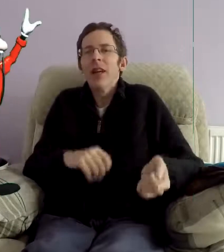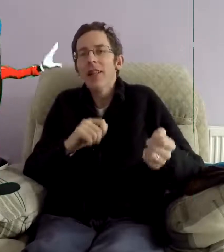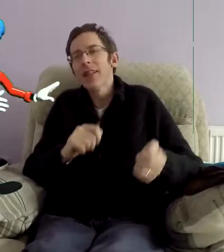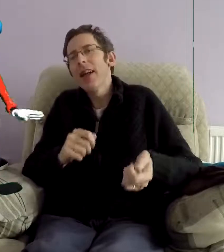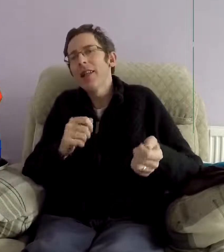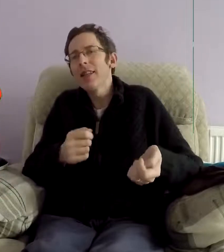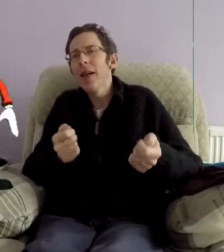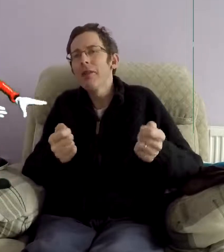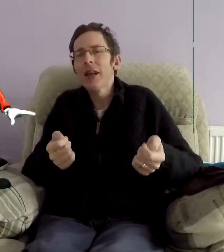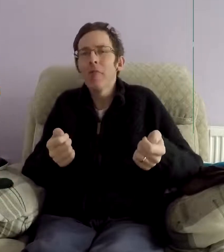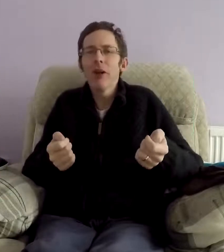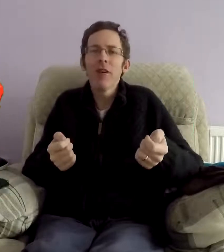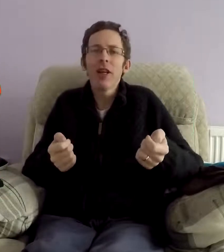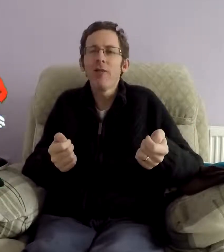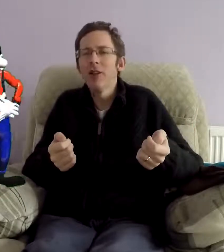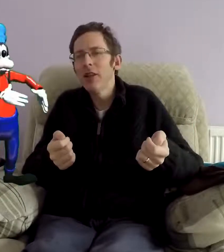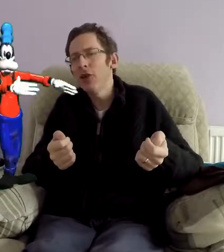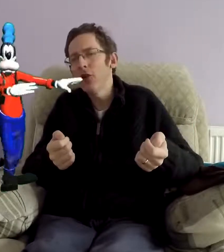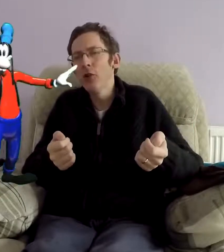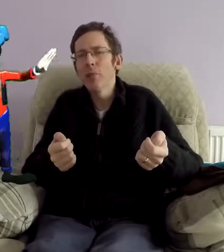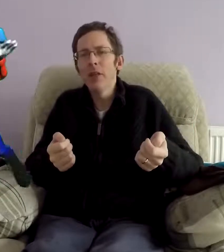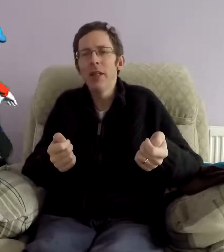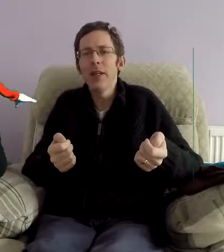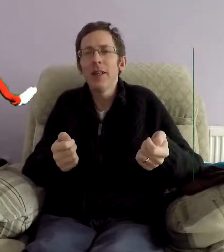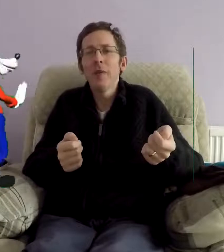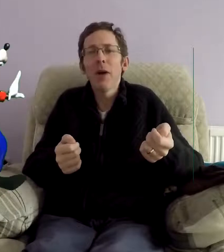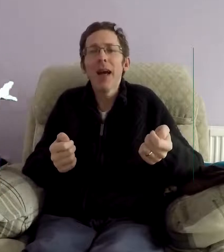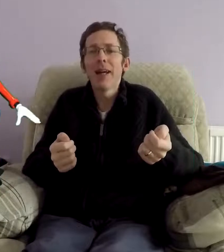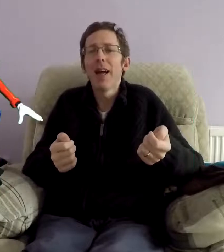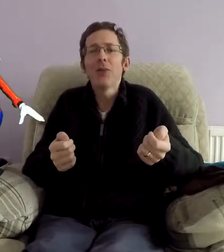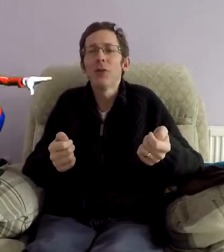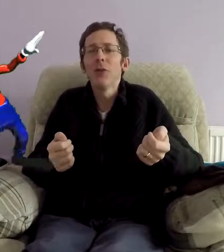It's late September and I really should be back at school.